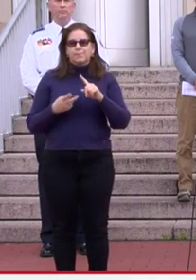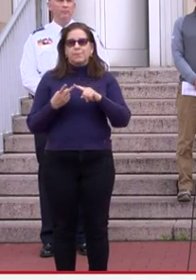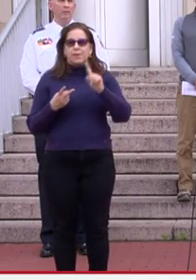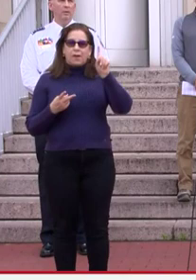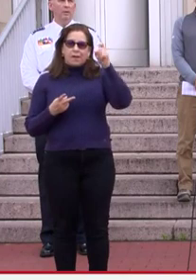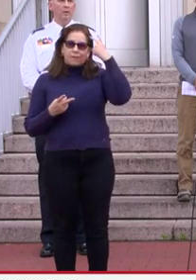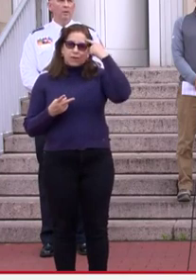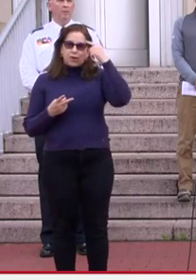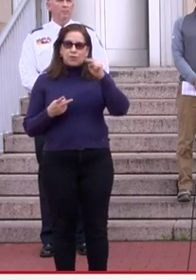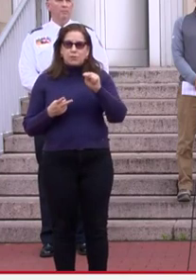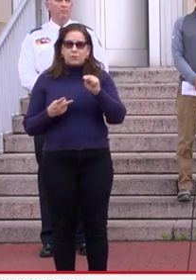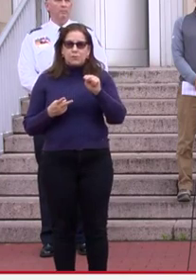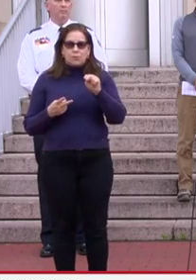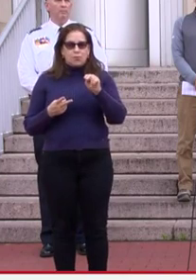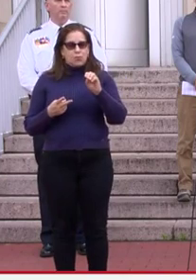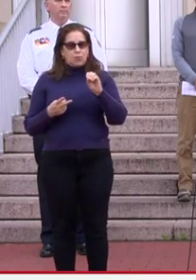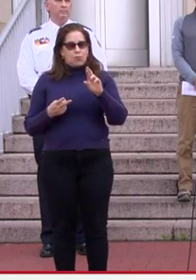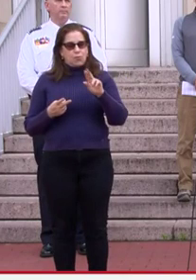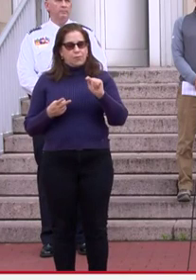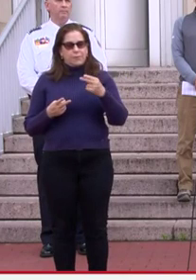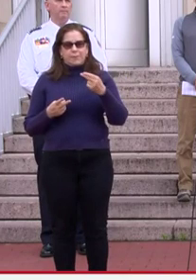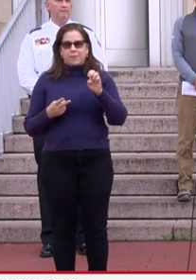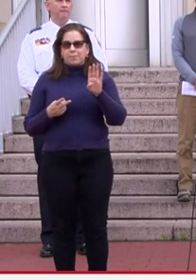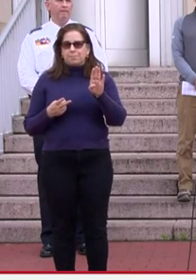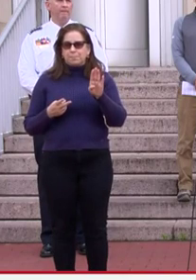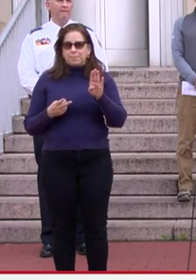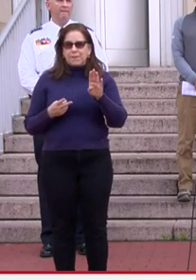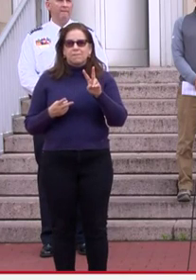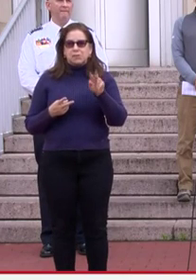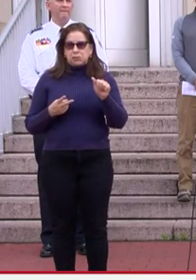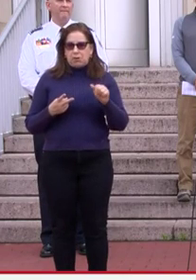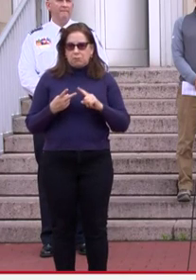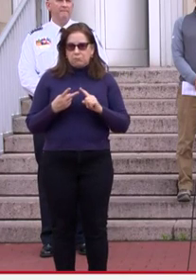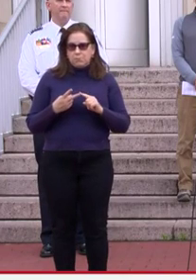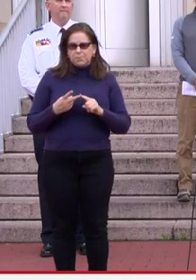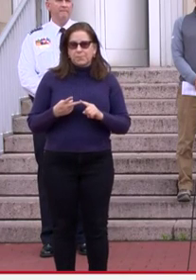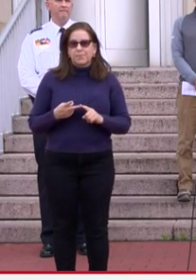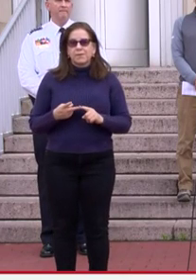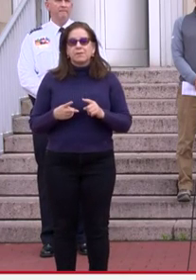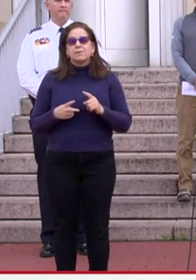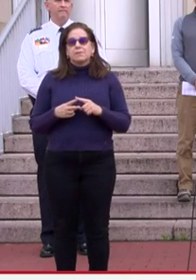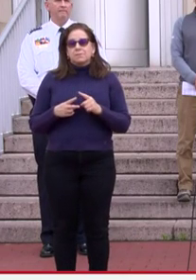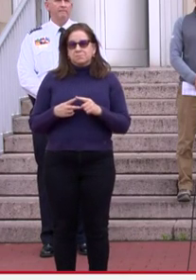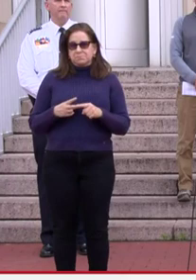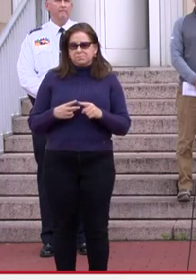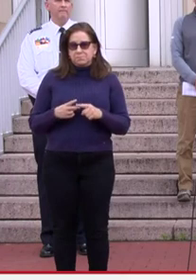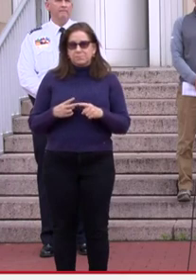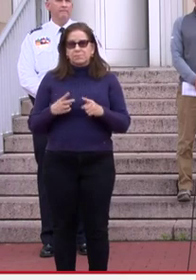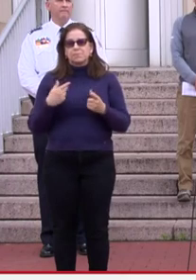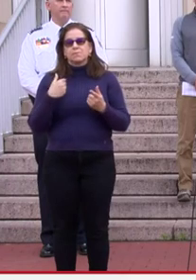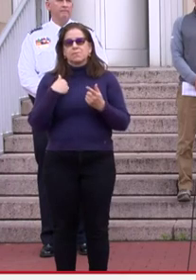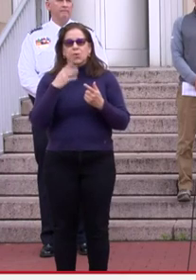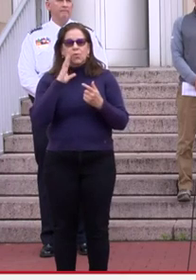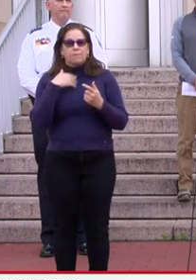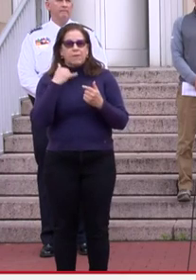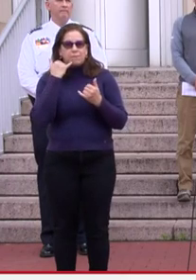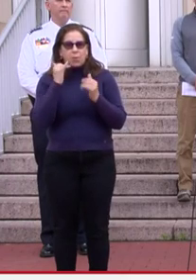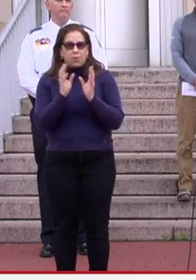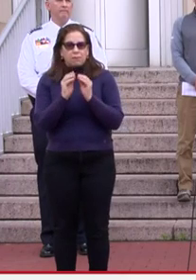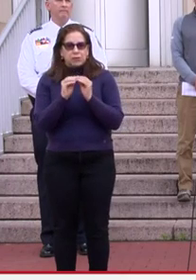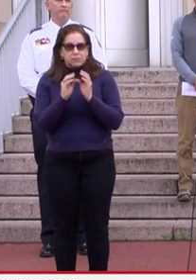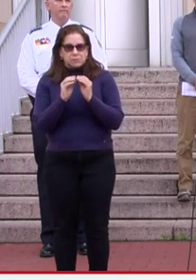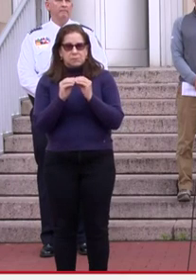to all three be on the phone in the coming days. And certainly Governor Hogan and I had a